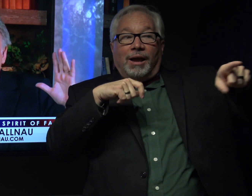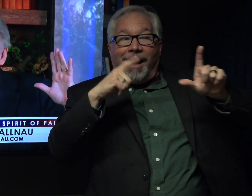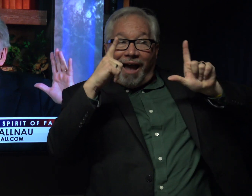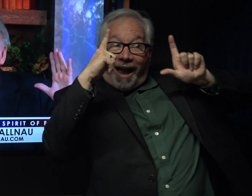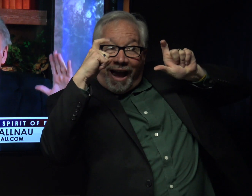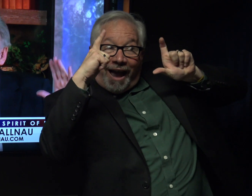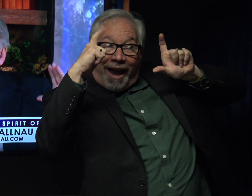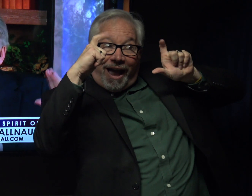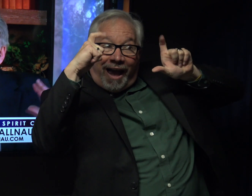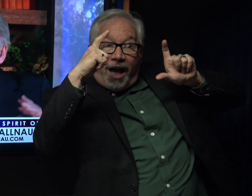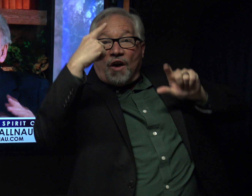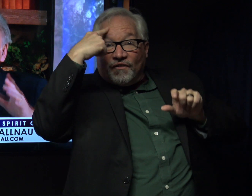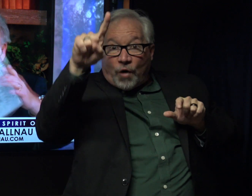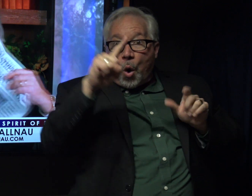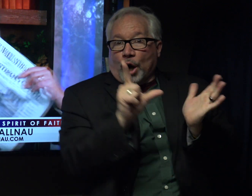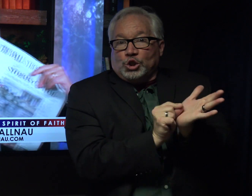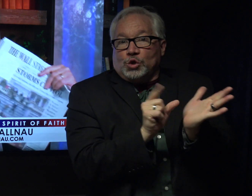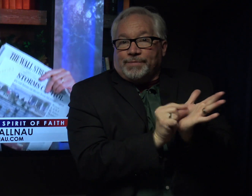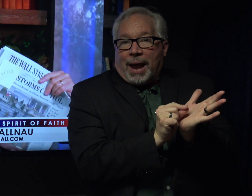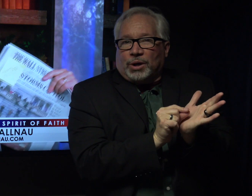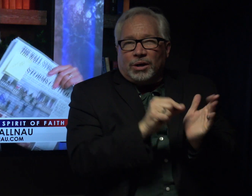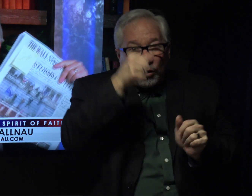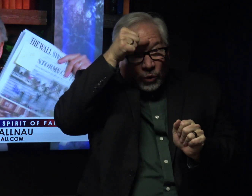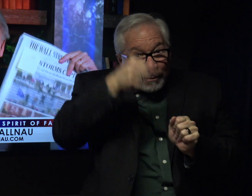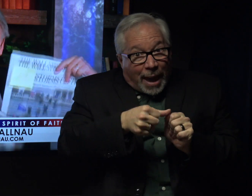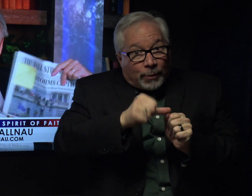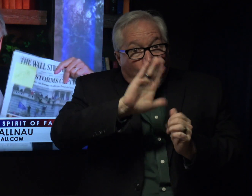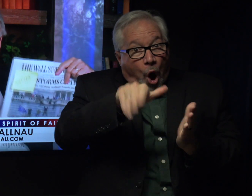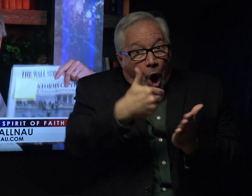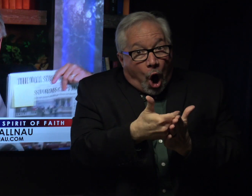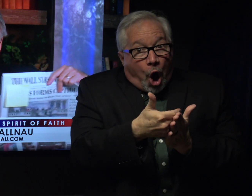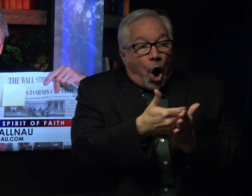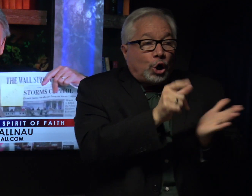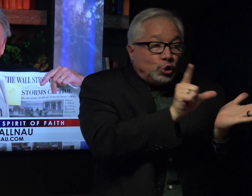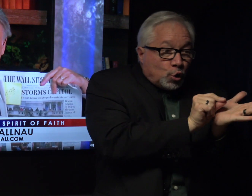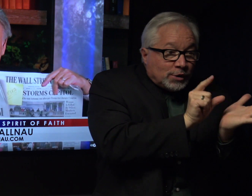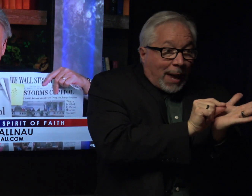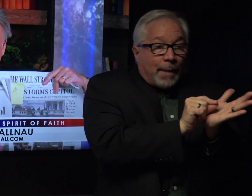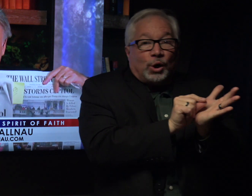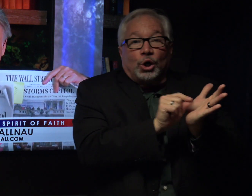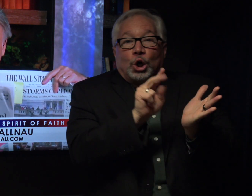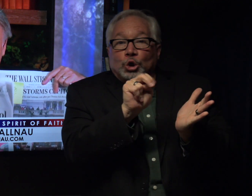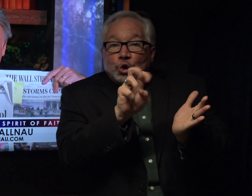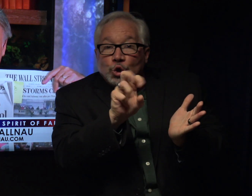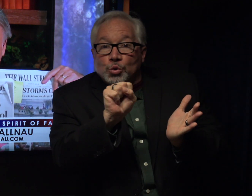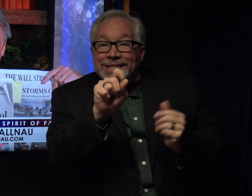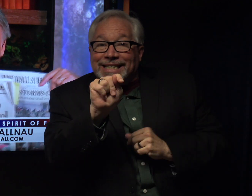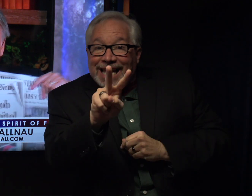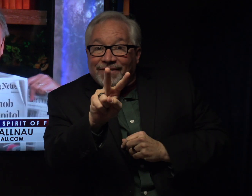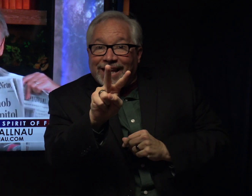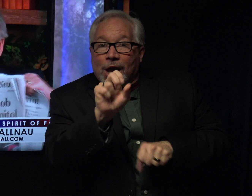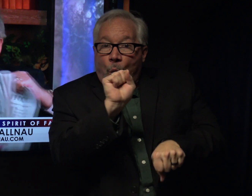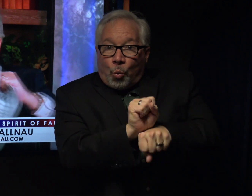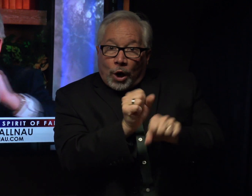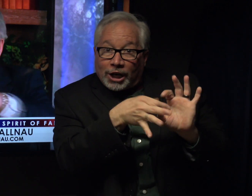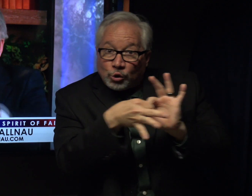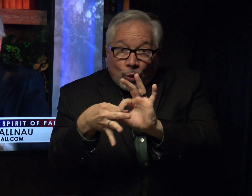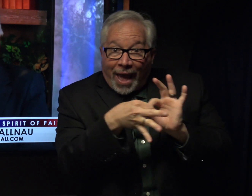remember, all media is working together to make sure that Biden and Harris get elected. And so I'm